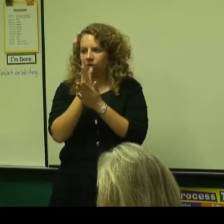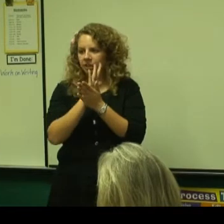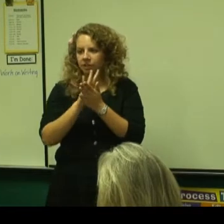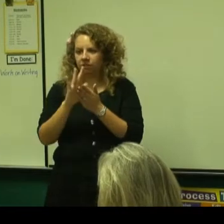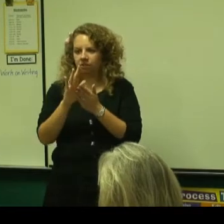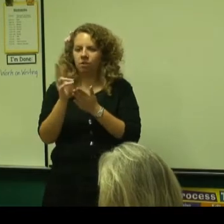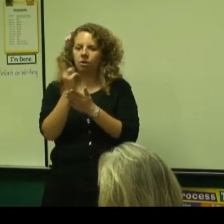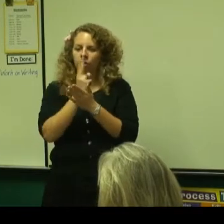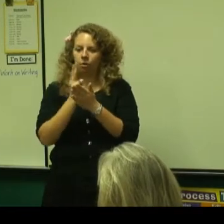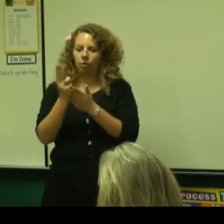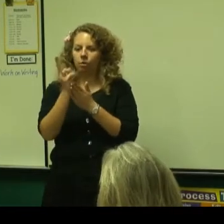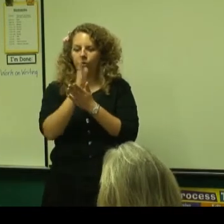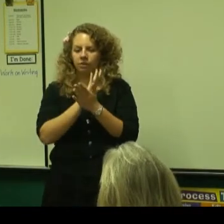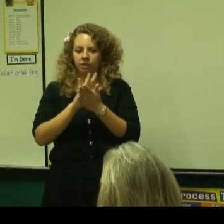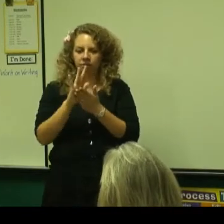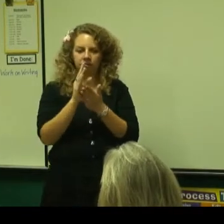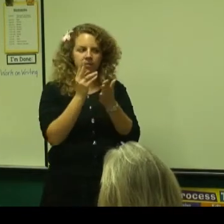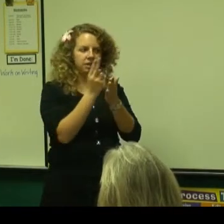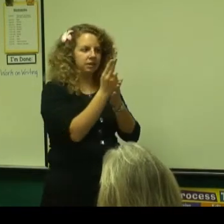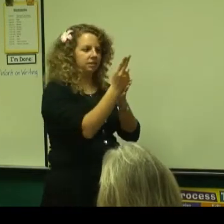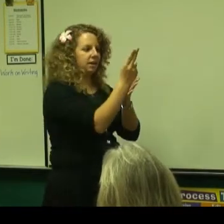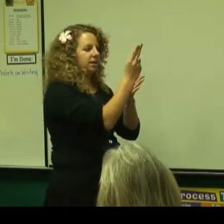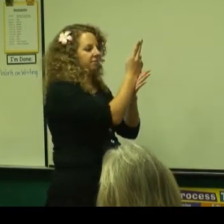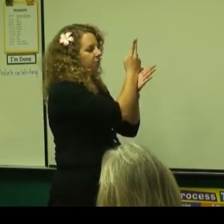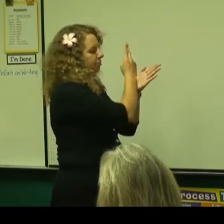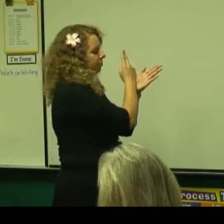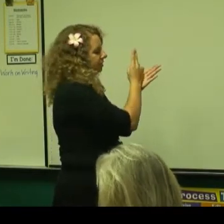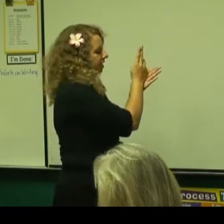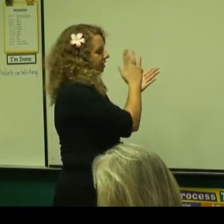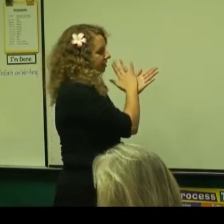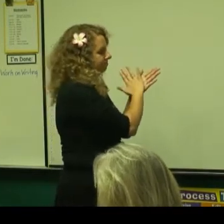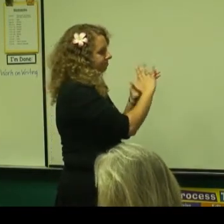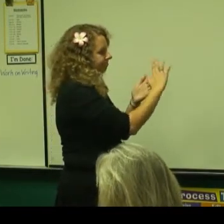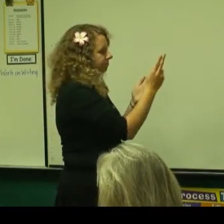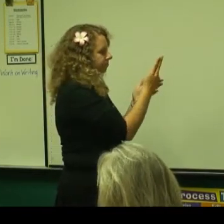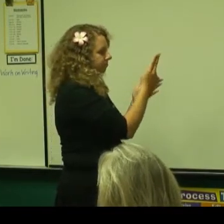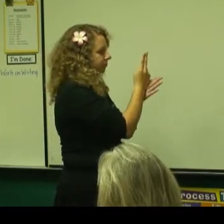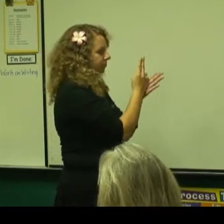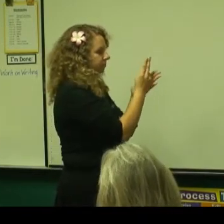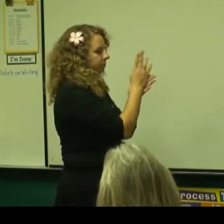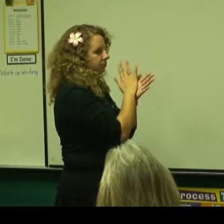Holy. Holy. It's kind of almost like a